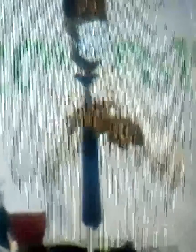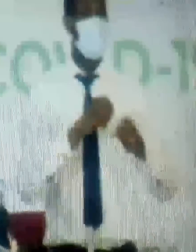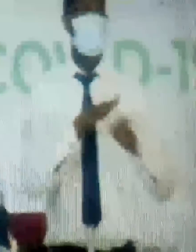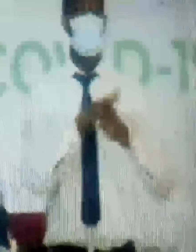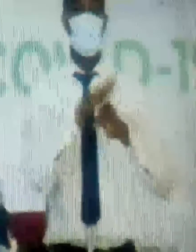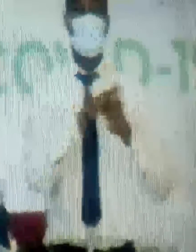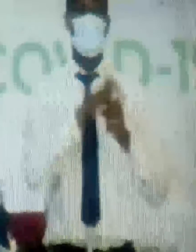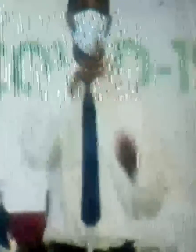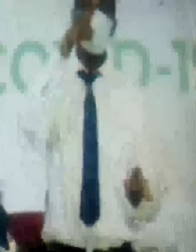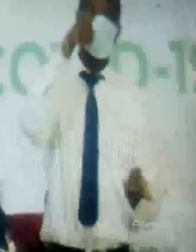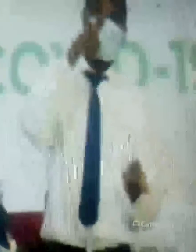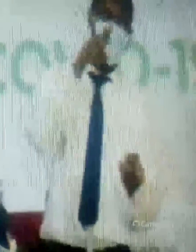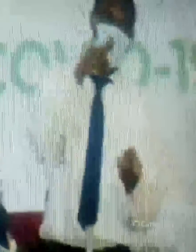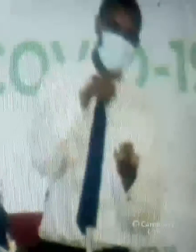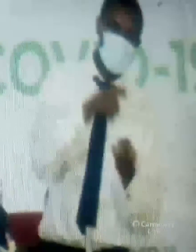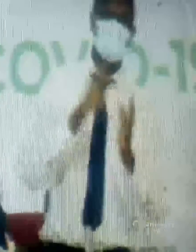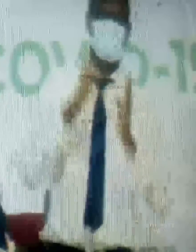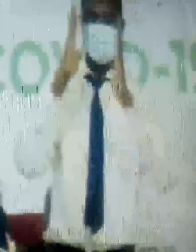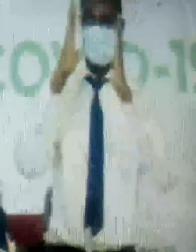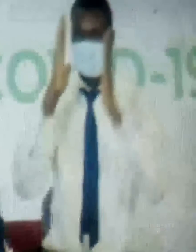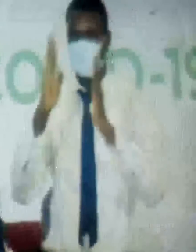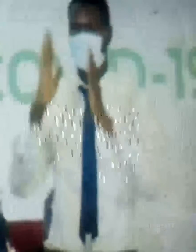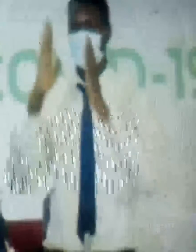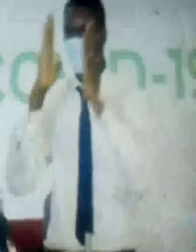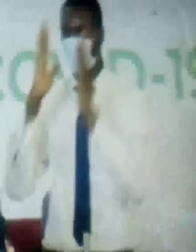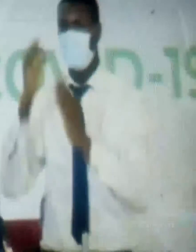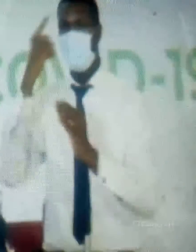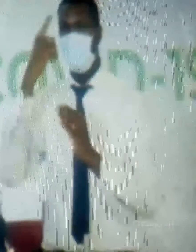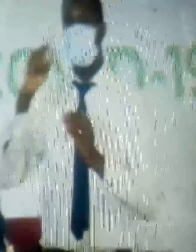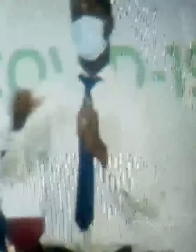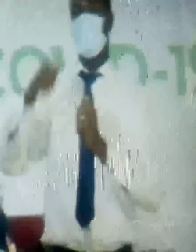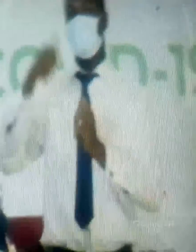reduce the attention to other